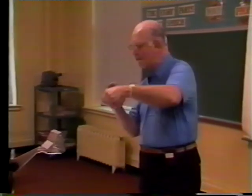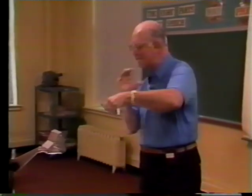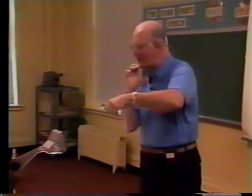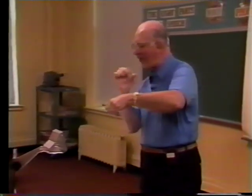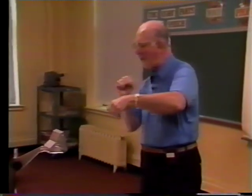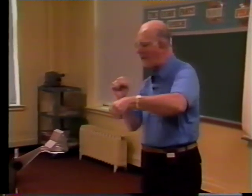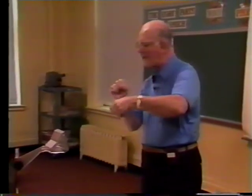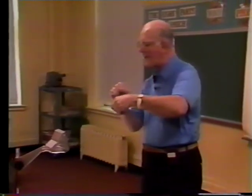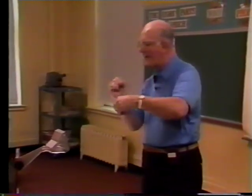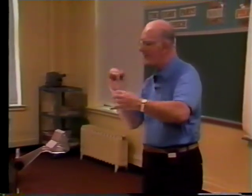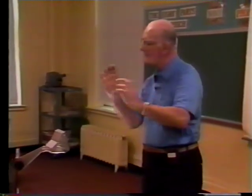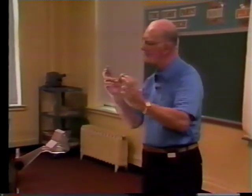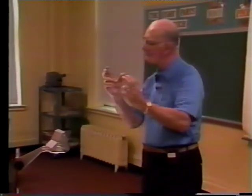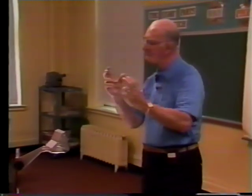using all